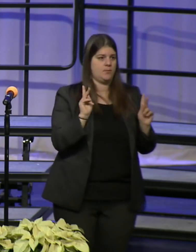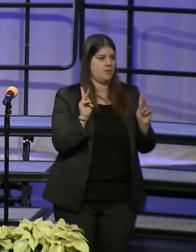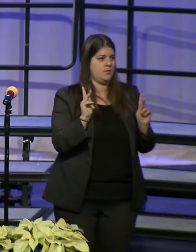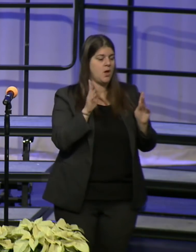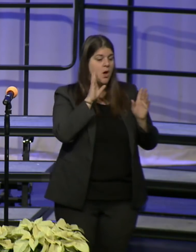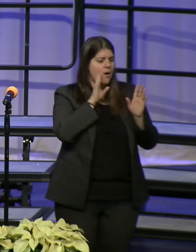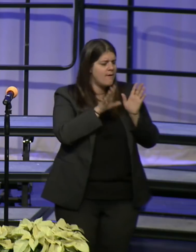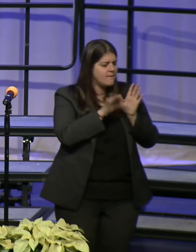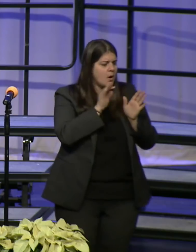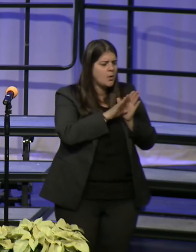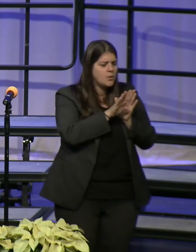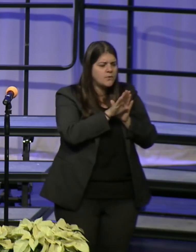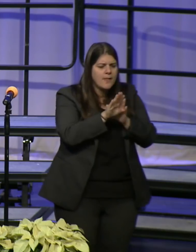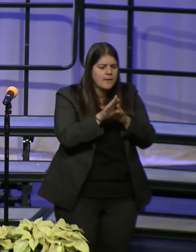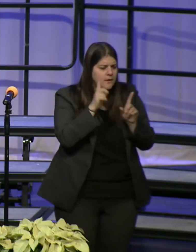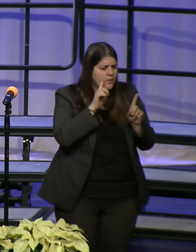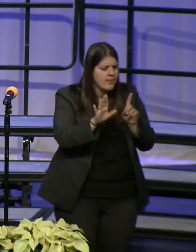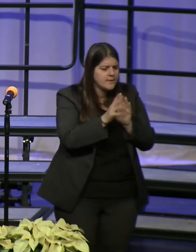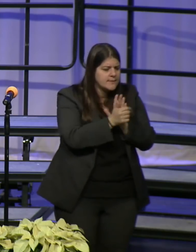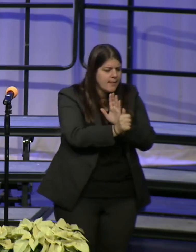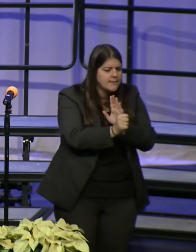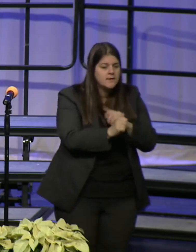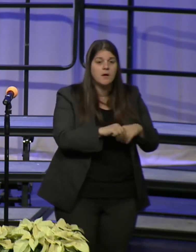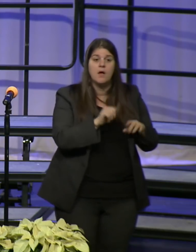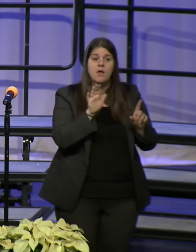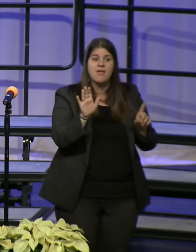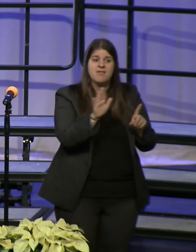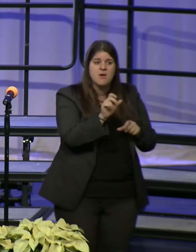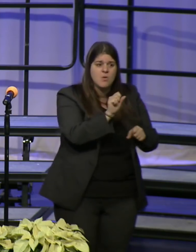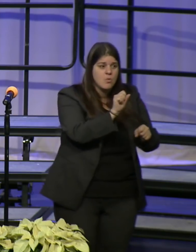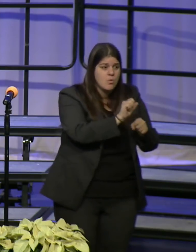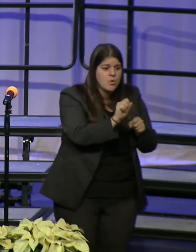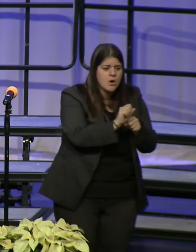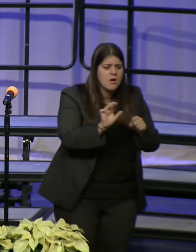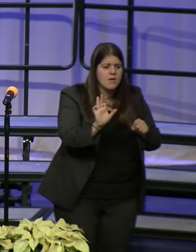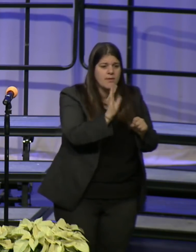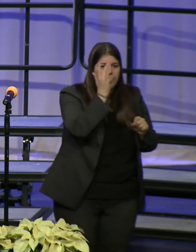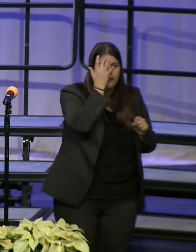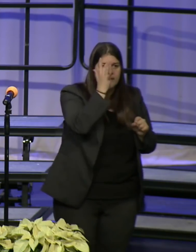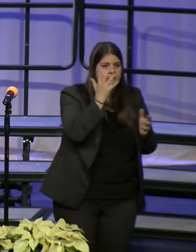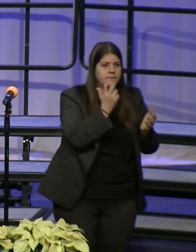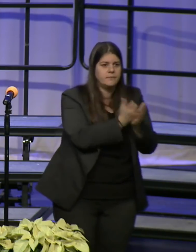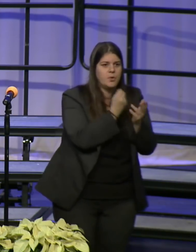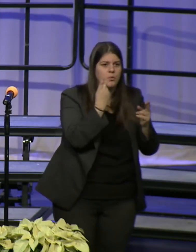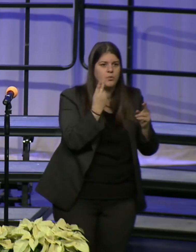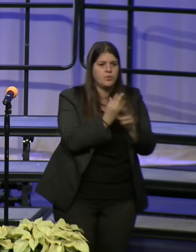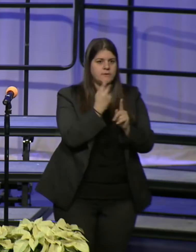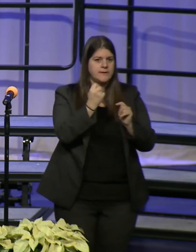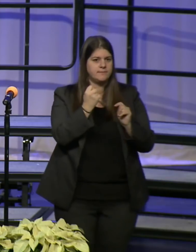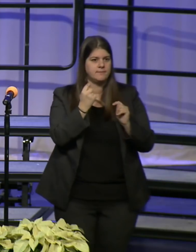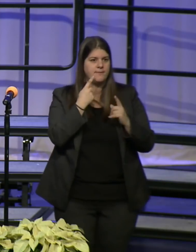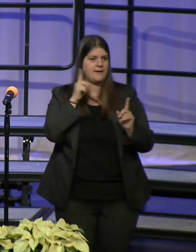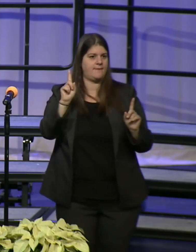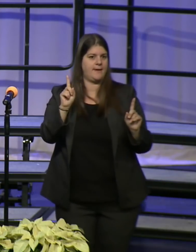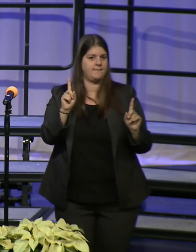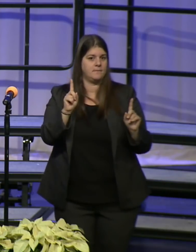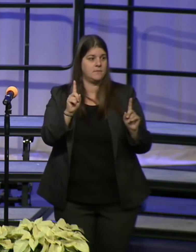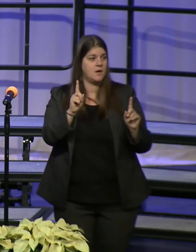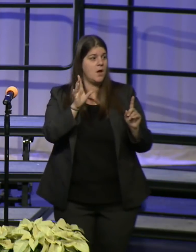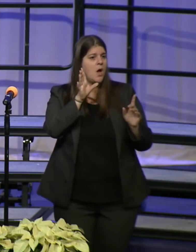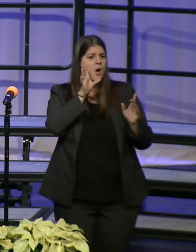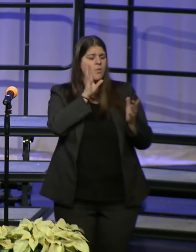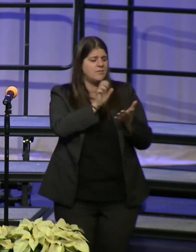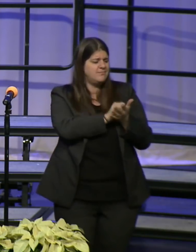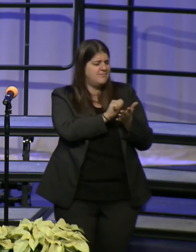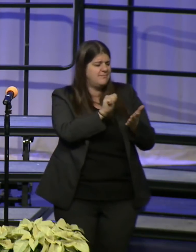their talent, will put the fruits of their labor and intellect to effective use, will eliminate bigotry